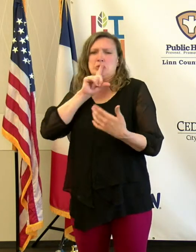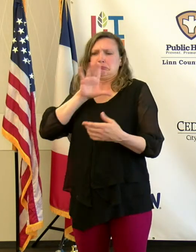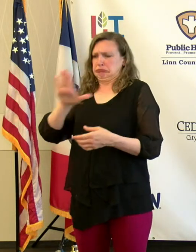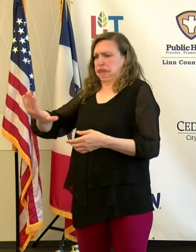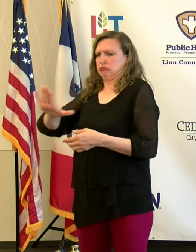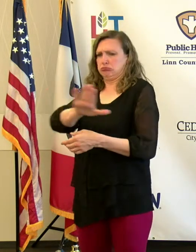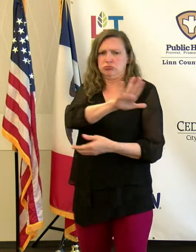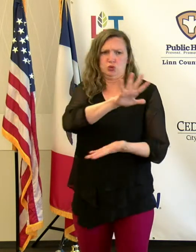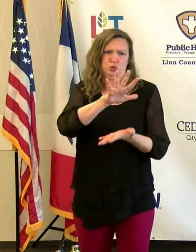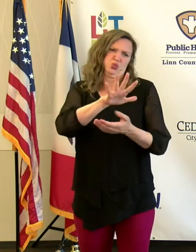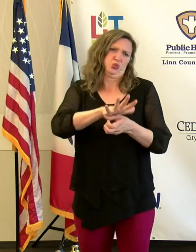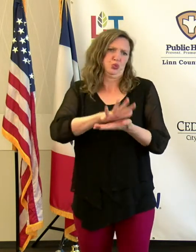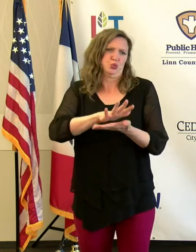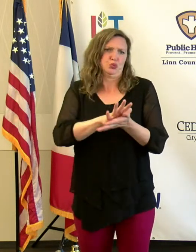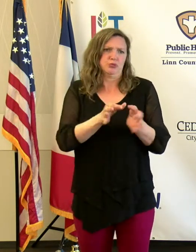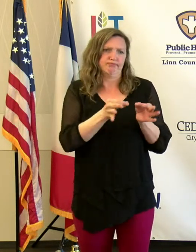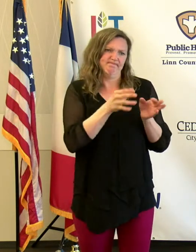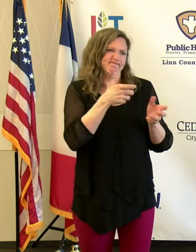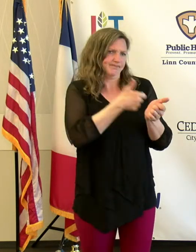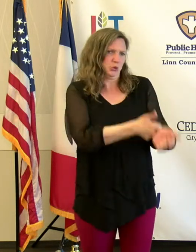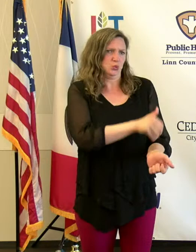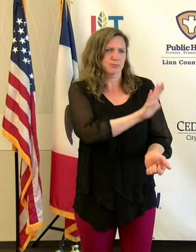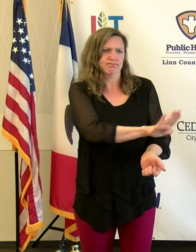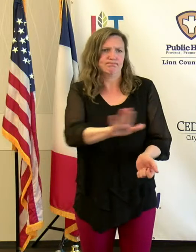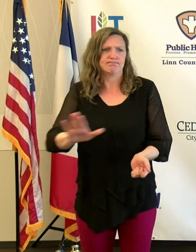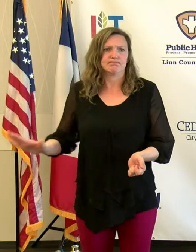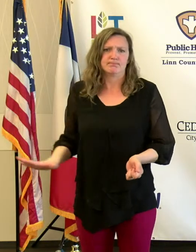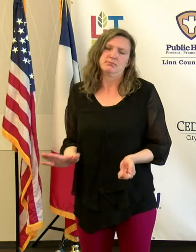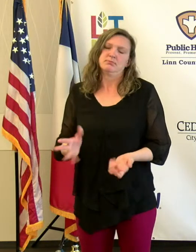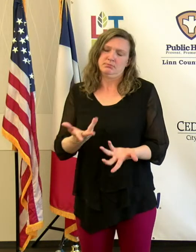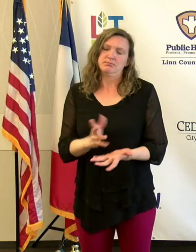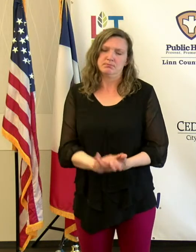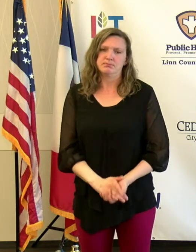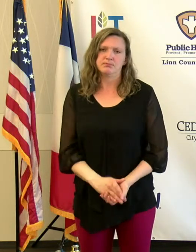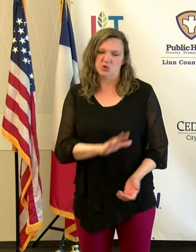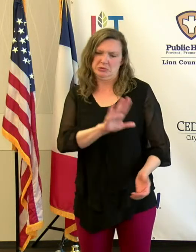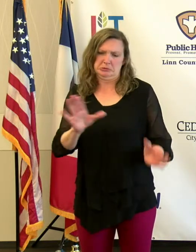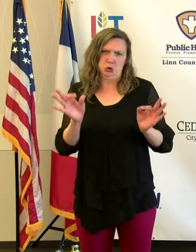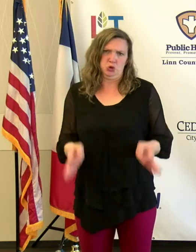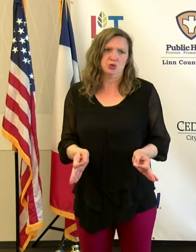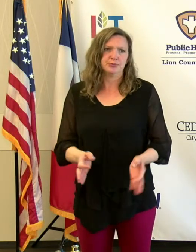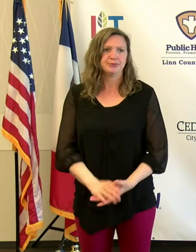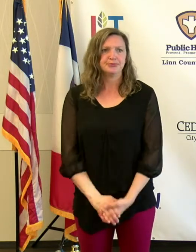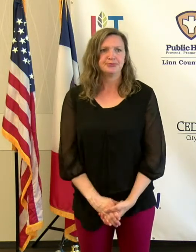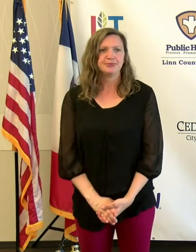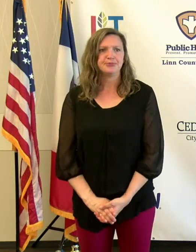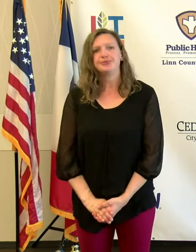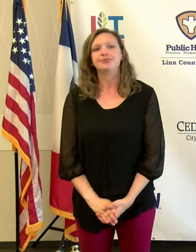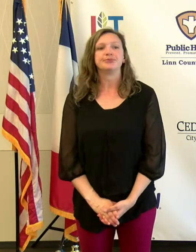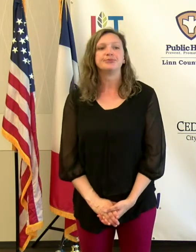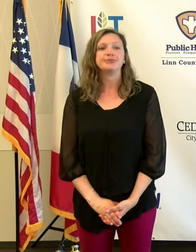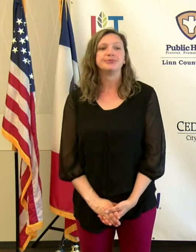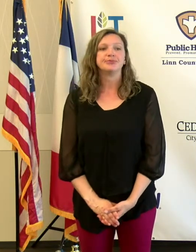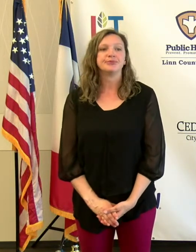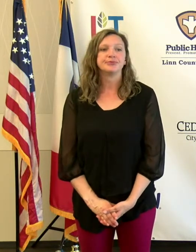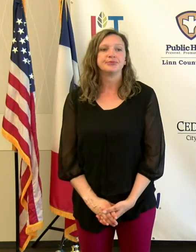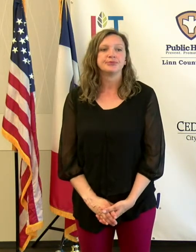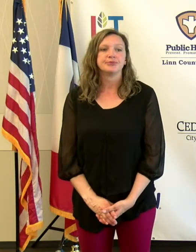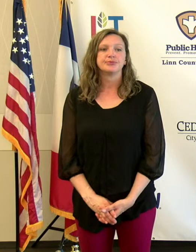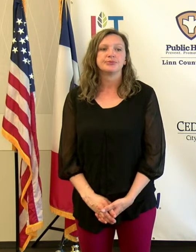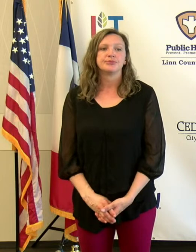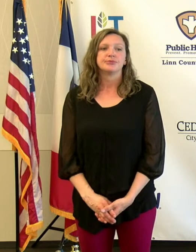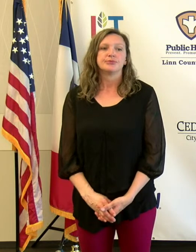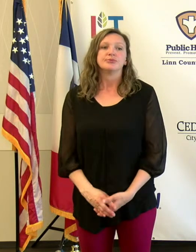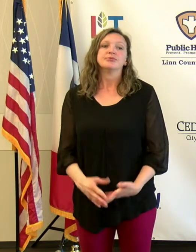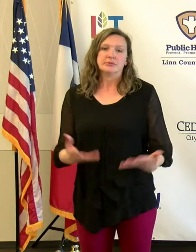will make their own determination on those issues. This guidance is shaping the decision of every district in